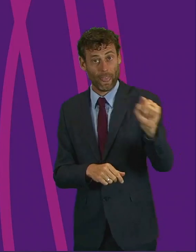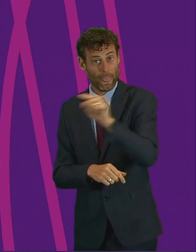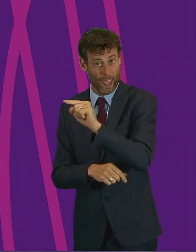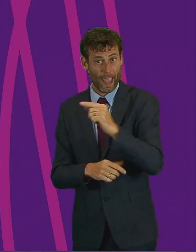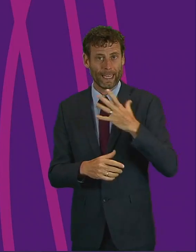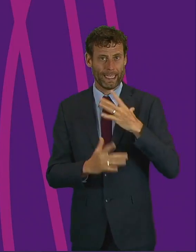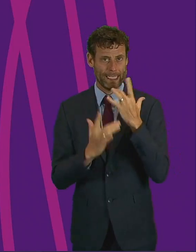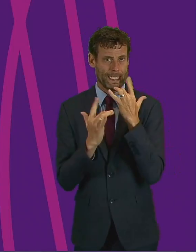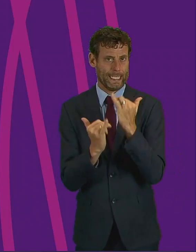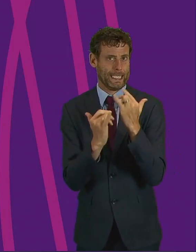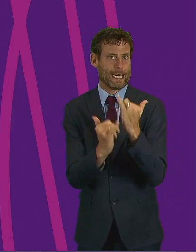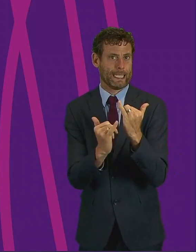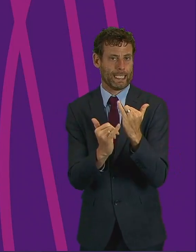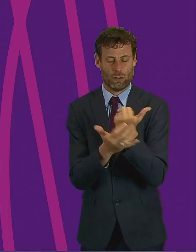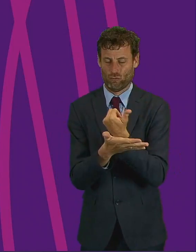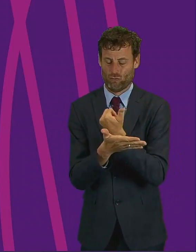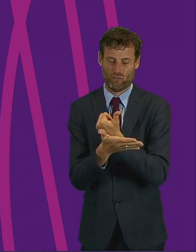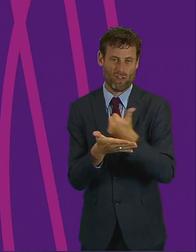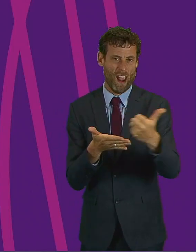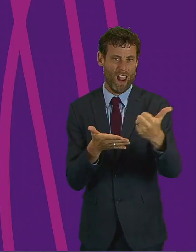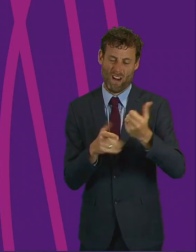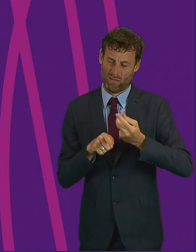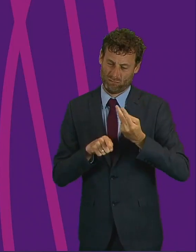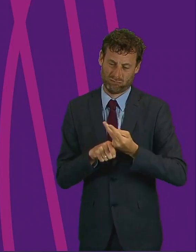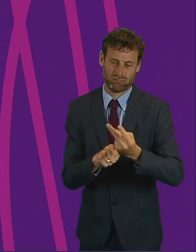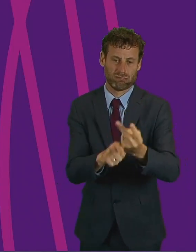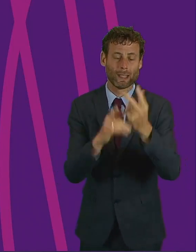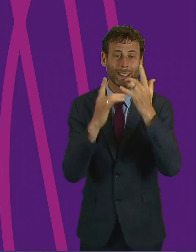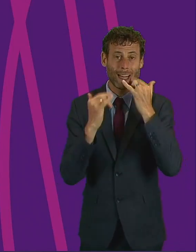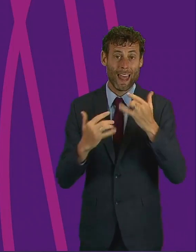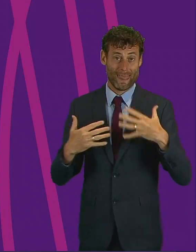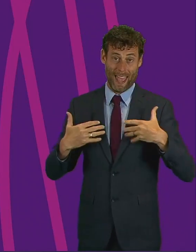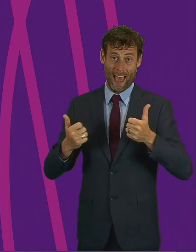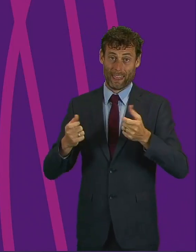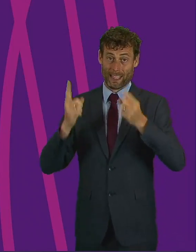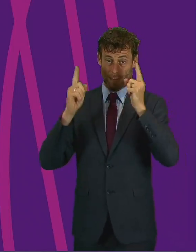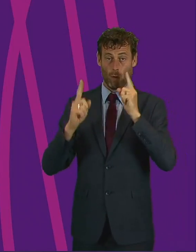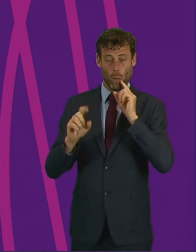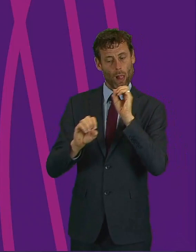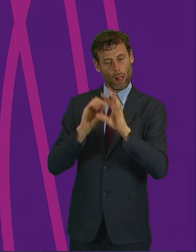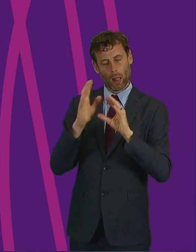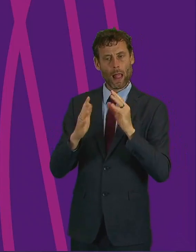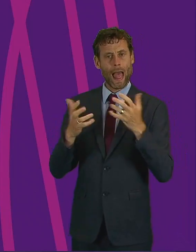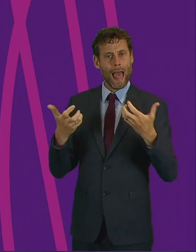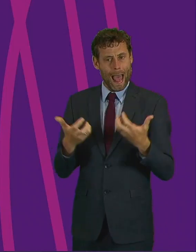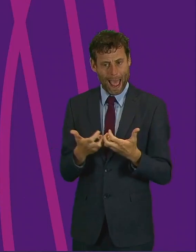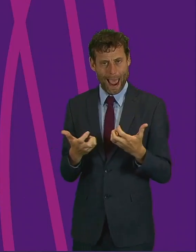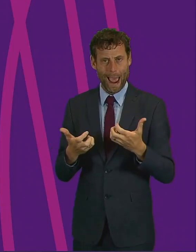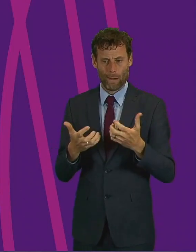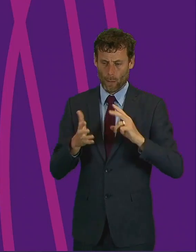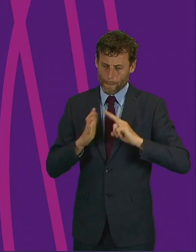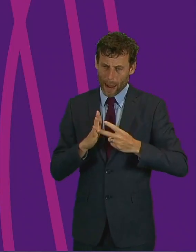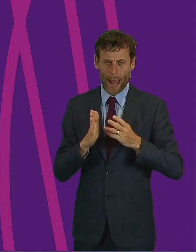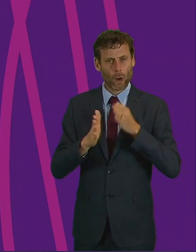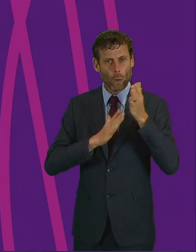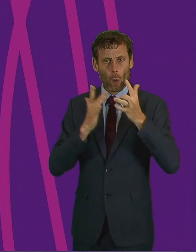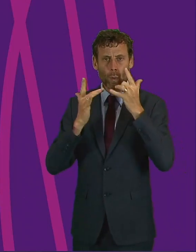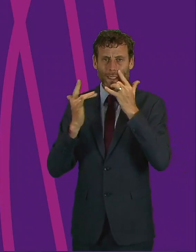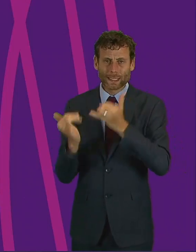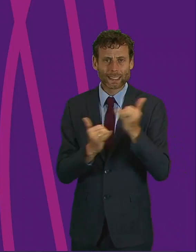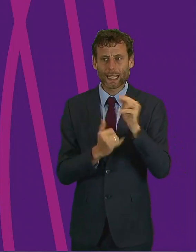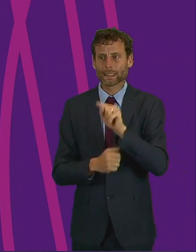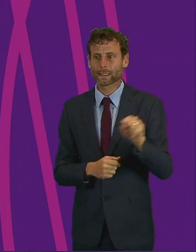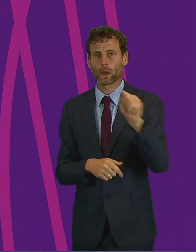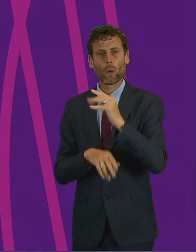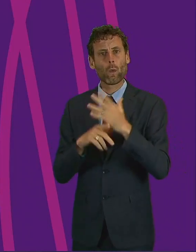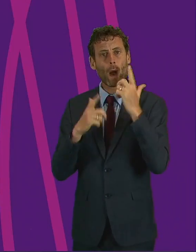then will be routine and regular, and the Health Secretary will set out, if it's helpful to the Chamber, more details of the programme of that, and as I said a moment ago, we will set out the